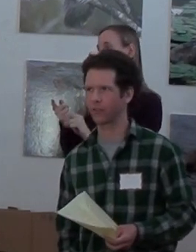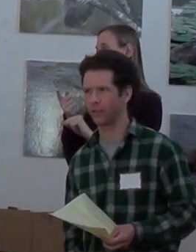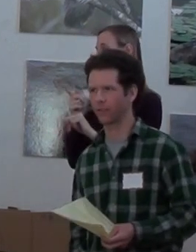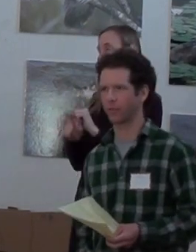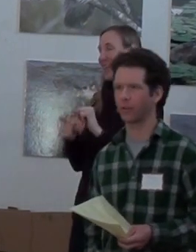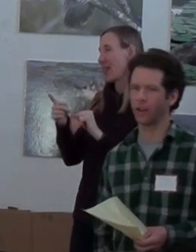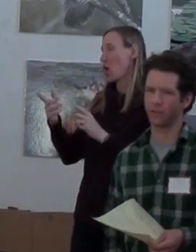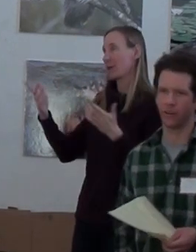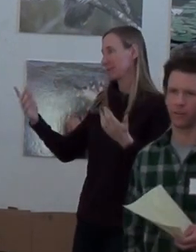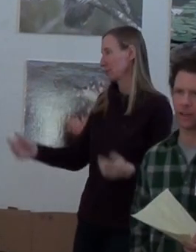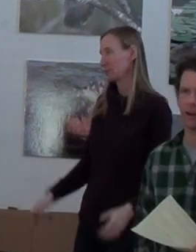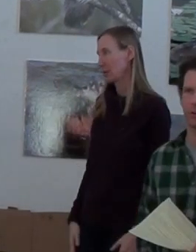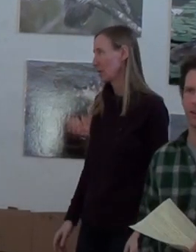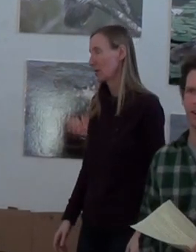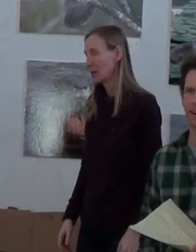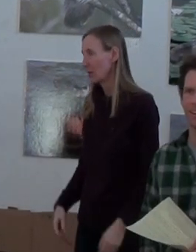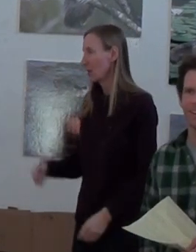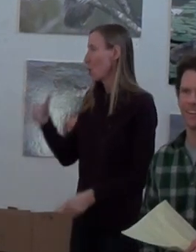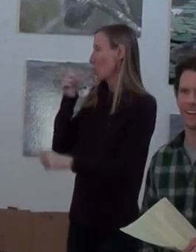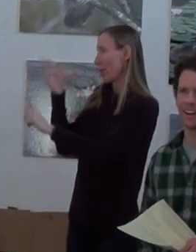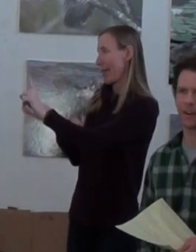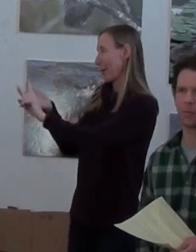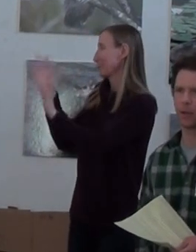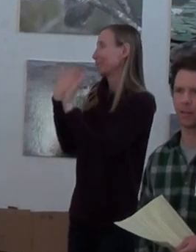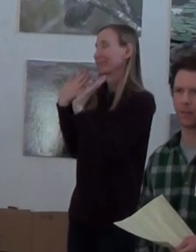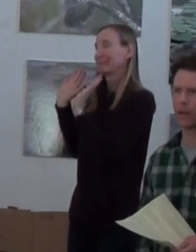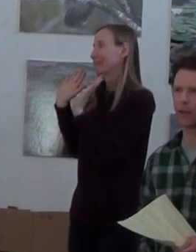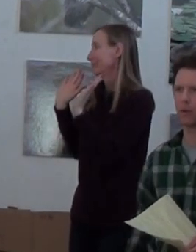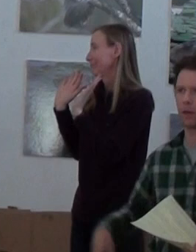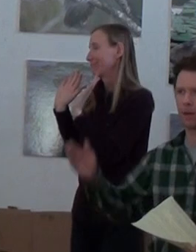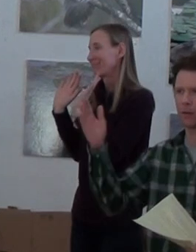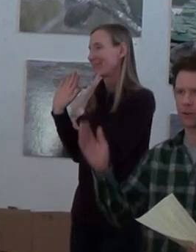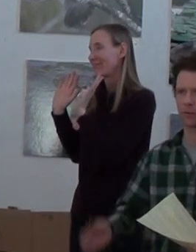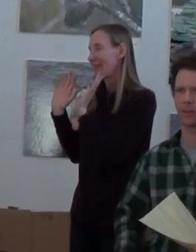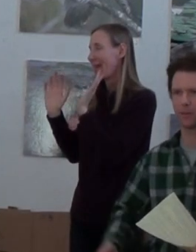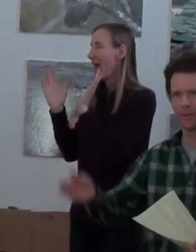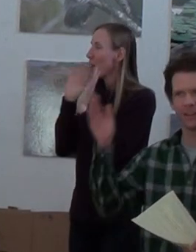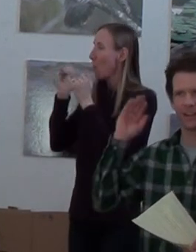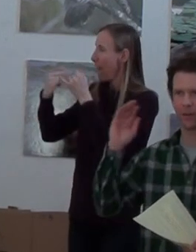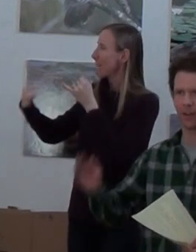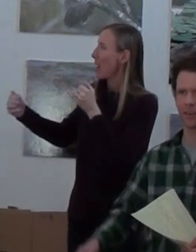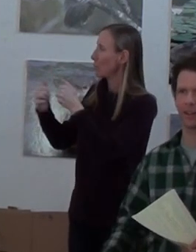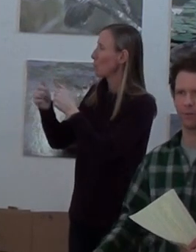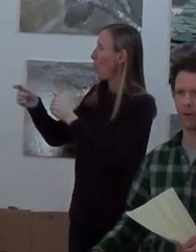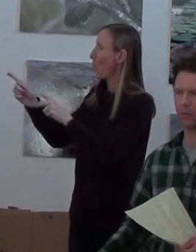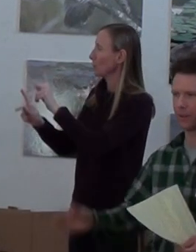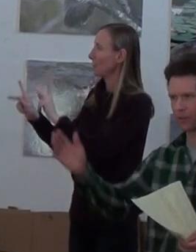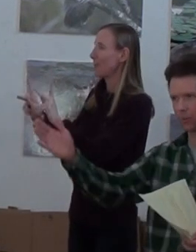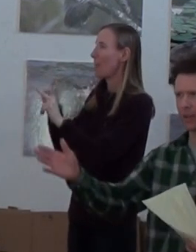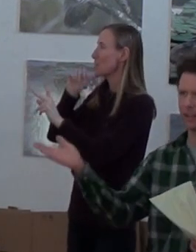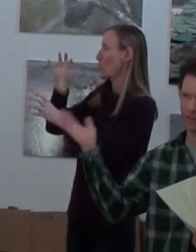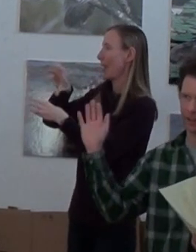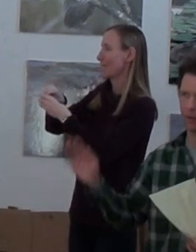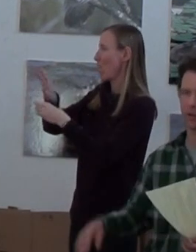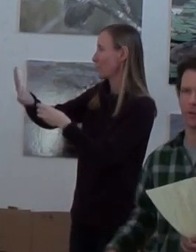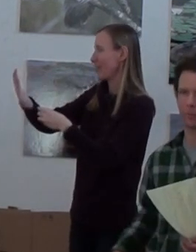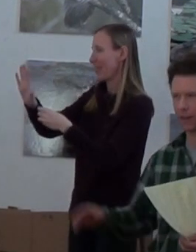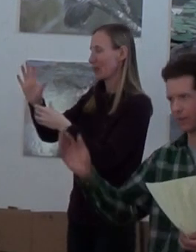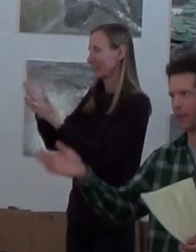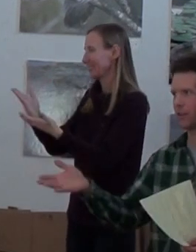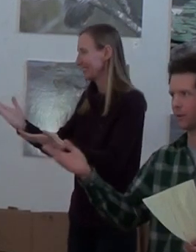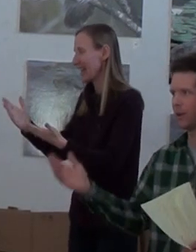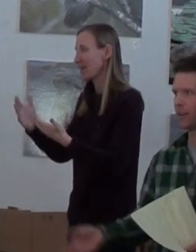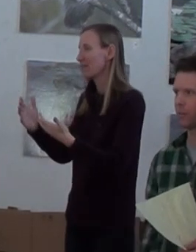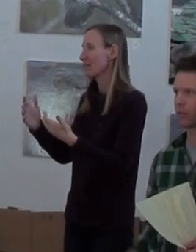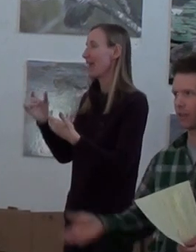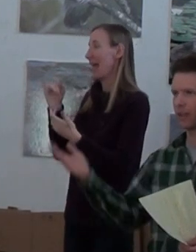keep your distance and realize, you know, they are who they are, and I know my boundaries with them. I know not to get involved in this way, and I know what to expect